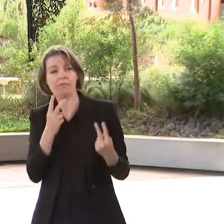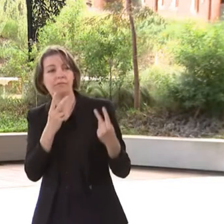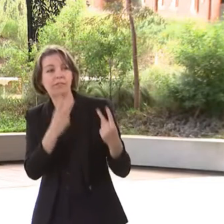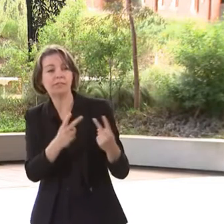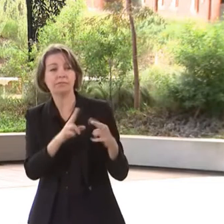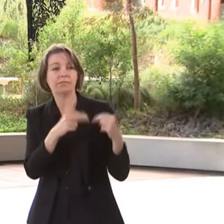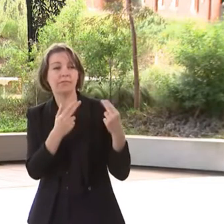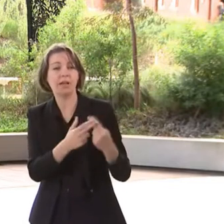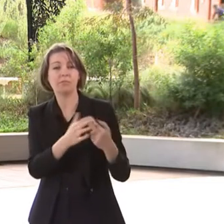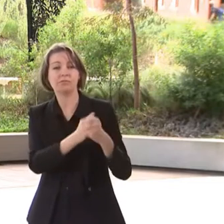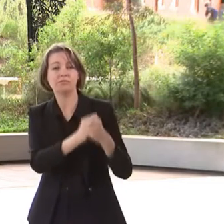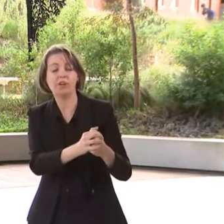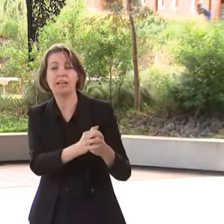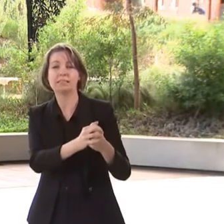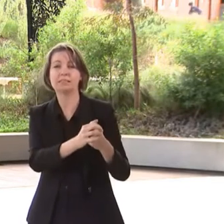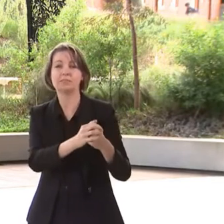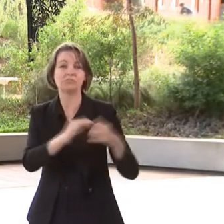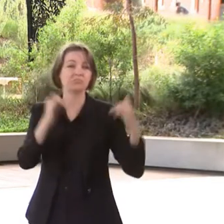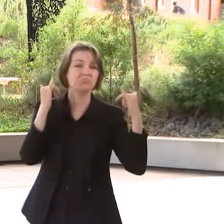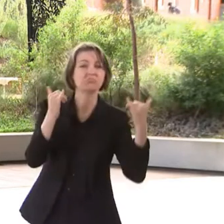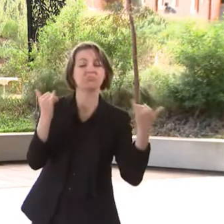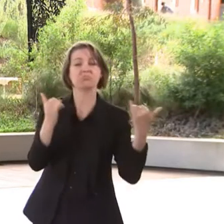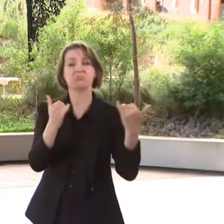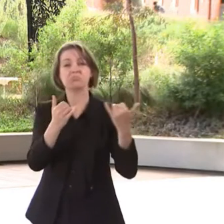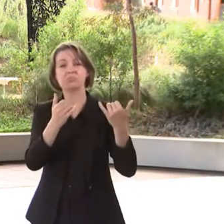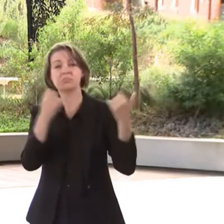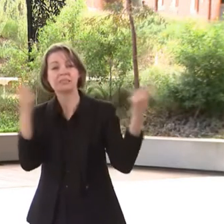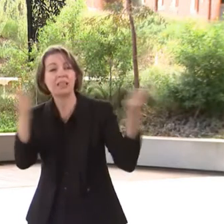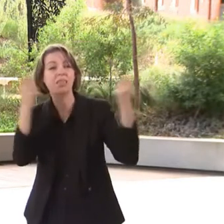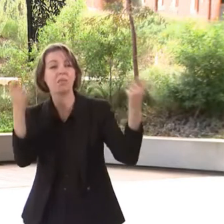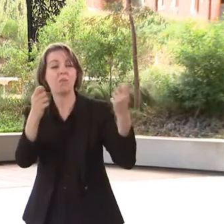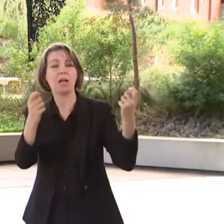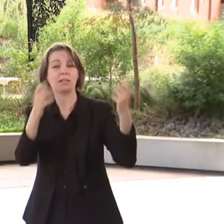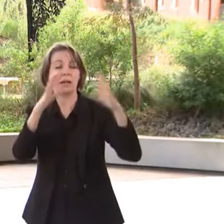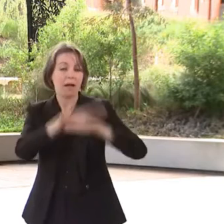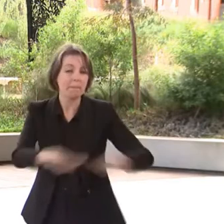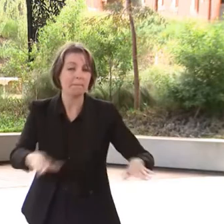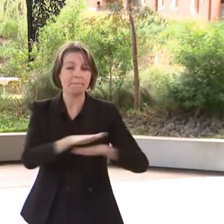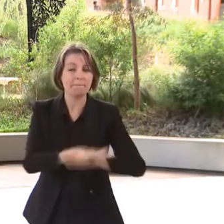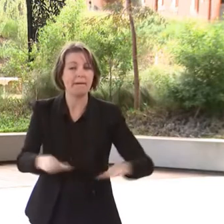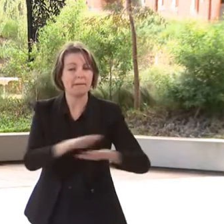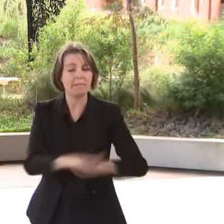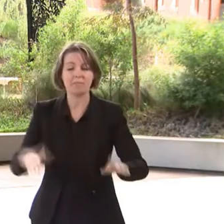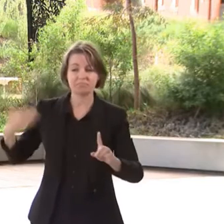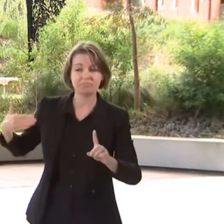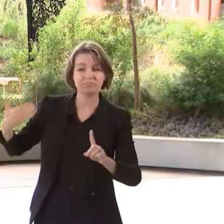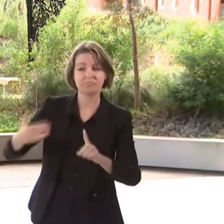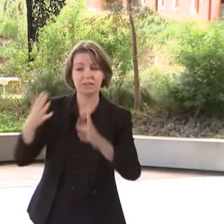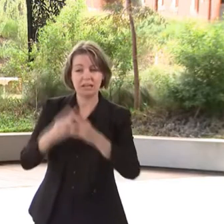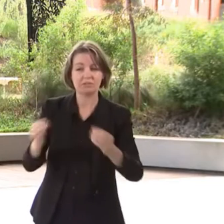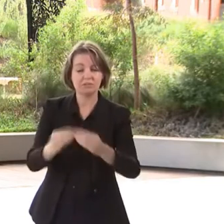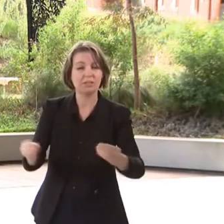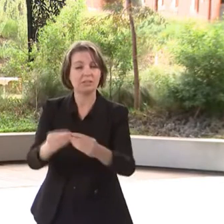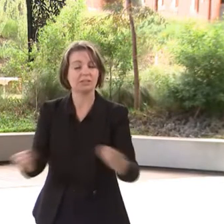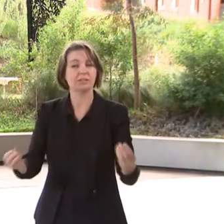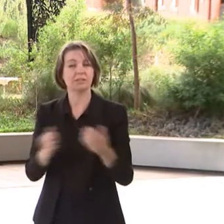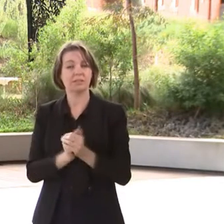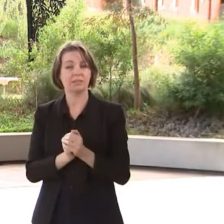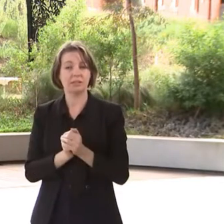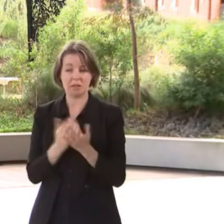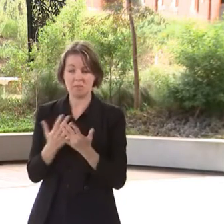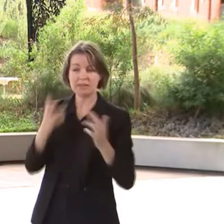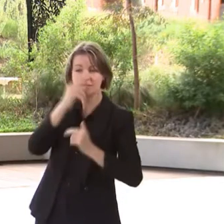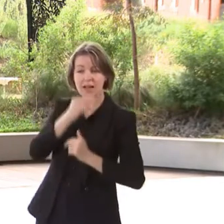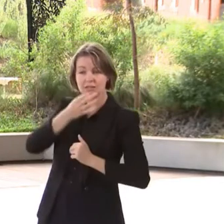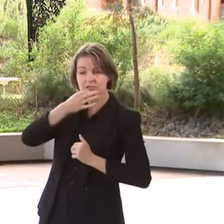and events, the mental health impacts, the educational outcomes for children who, in many cases, have